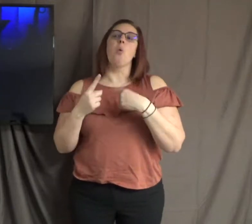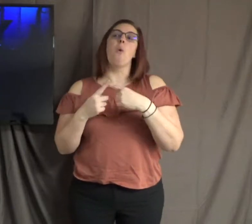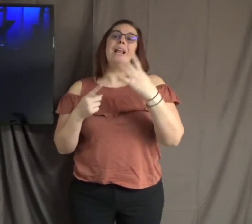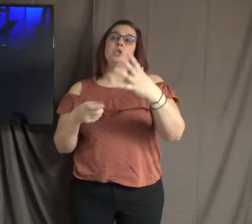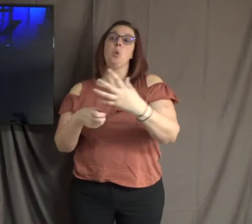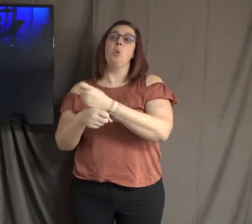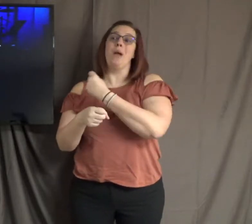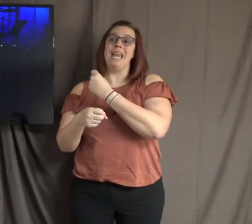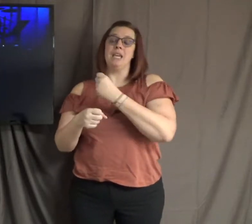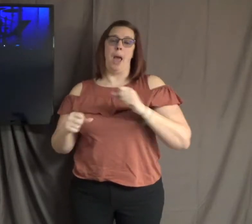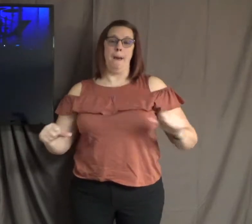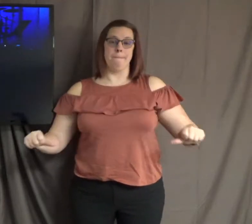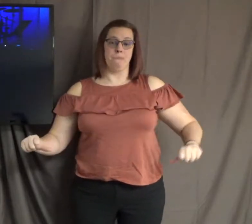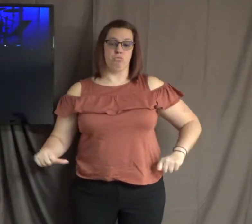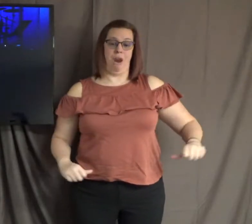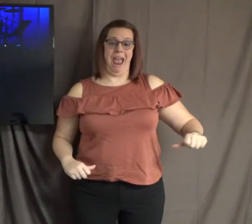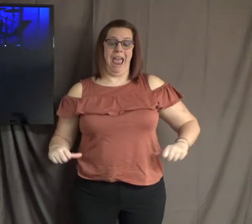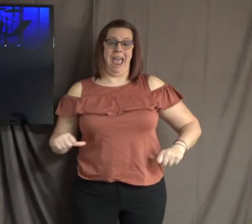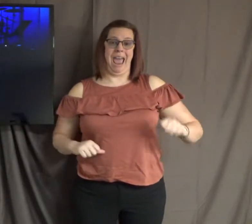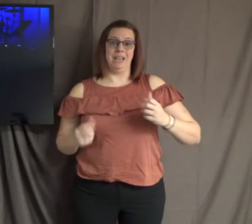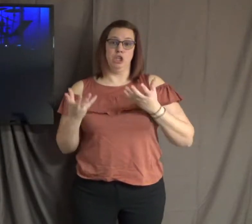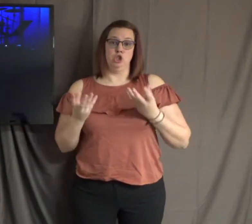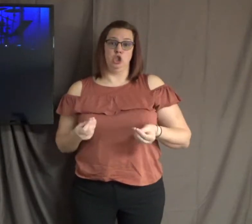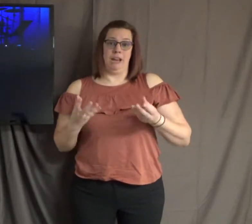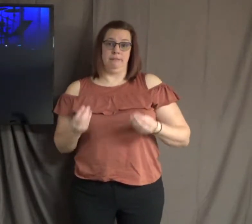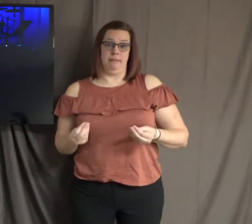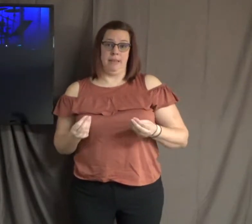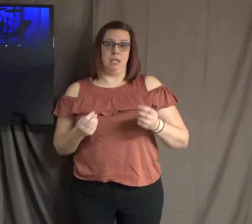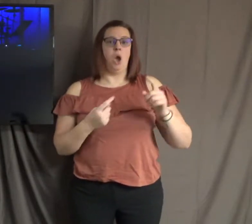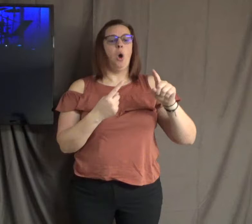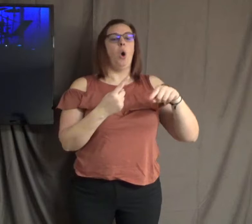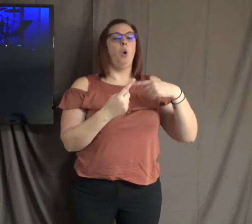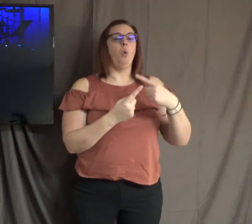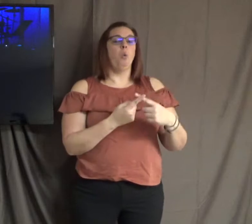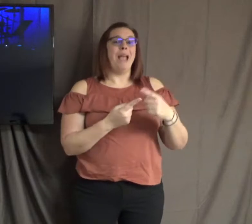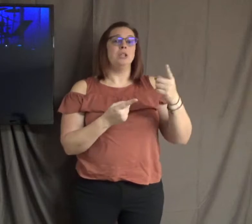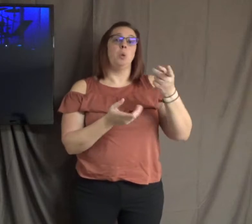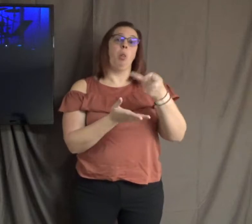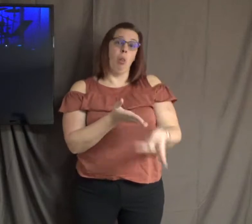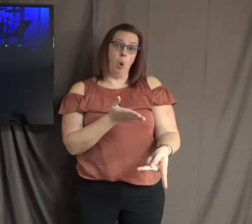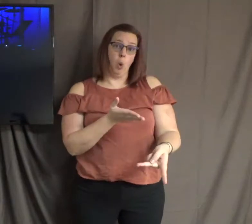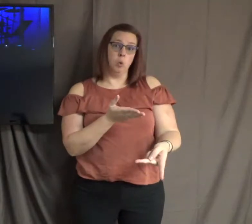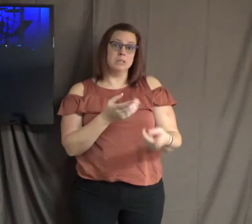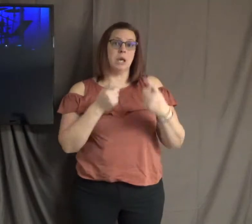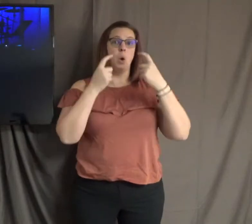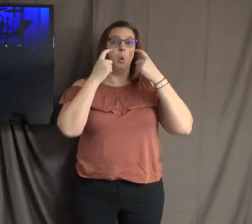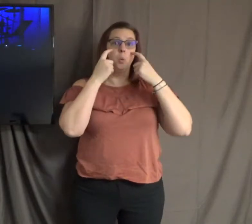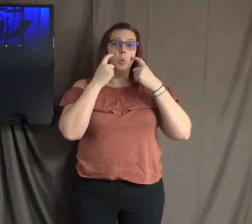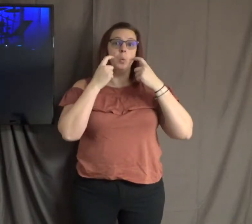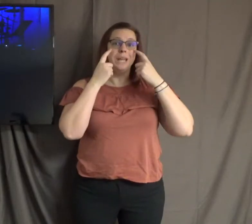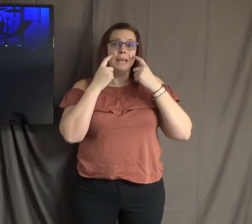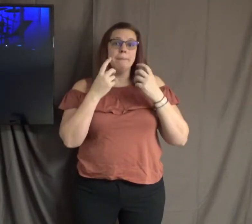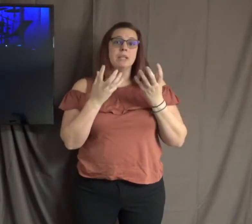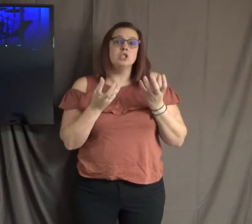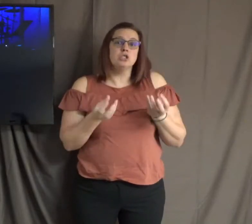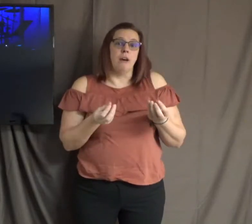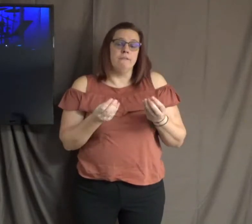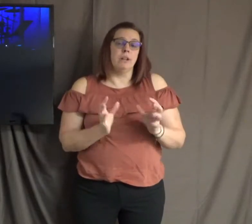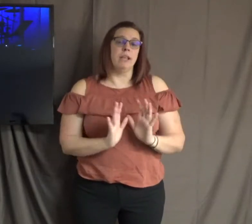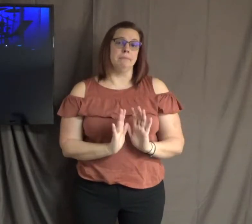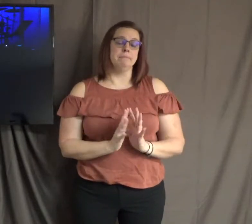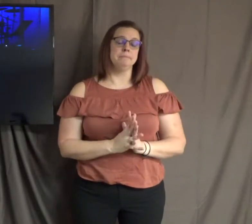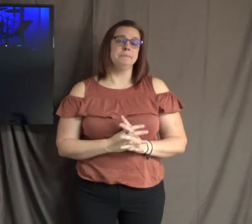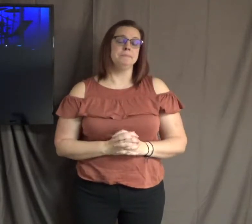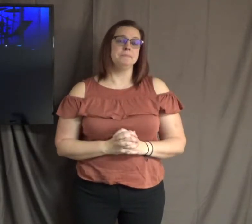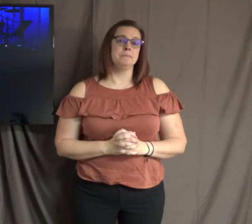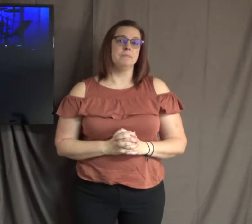you lose, weep softly." Isn't that a great rule for humility? And it turned out that